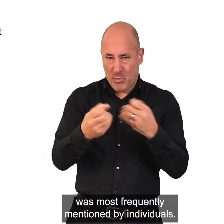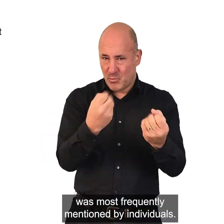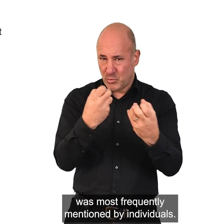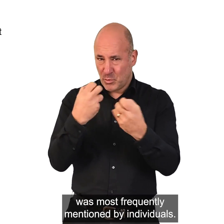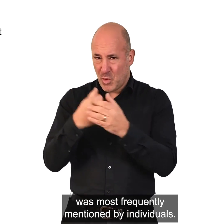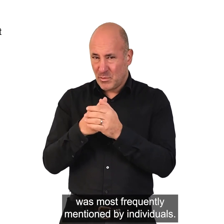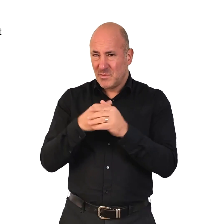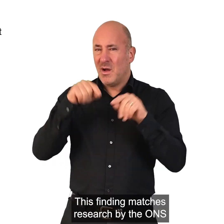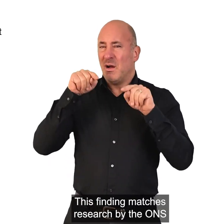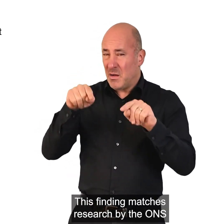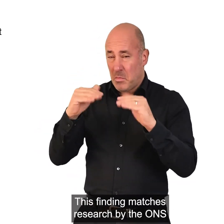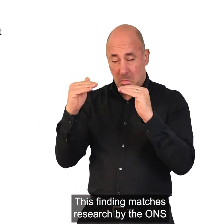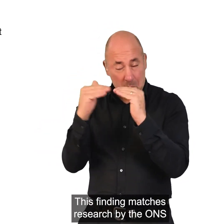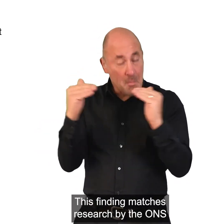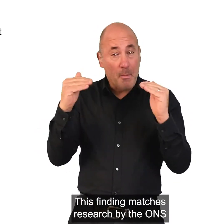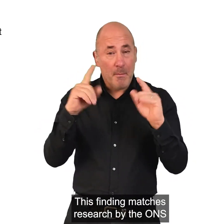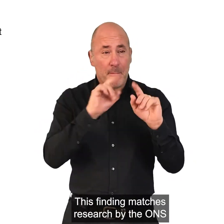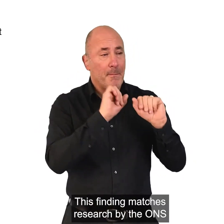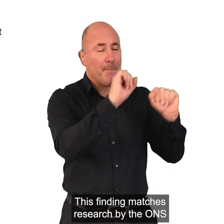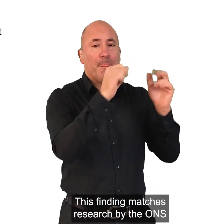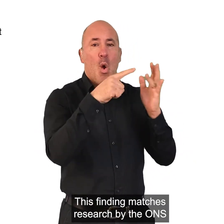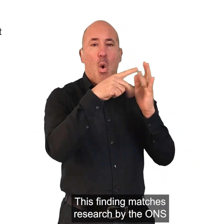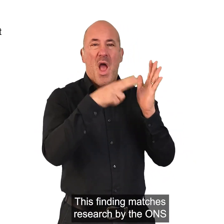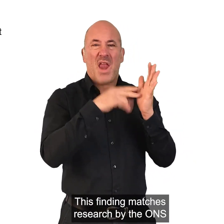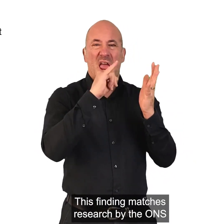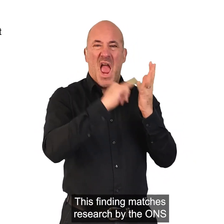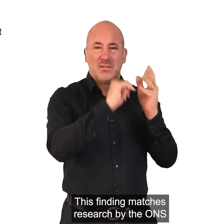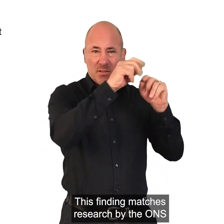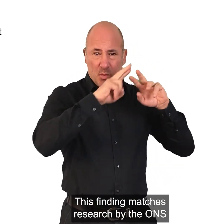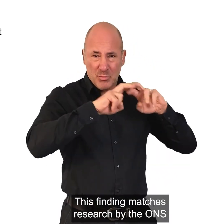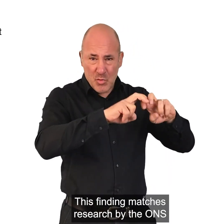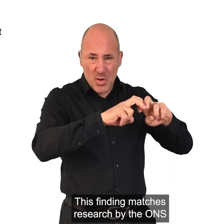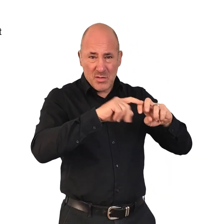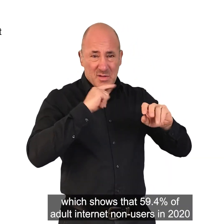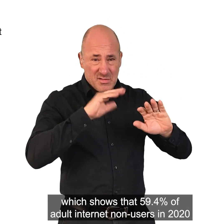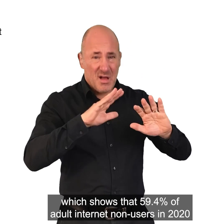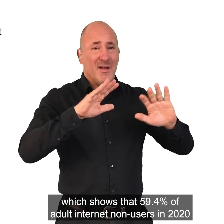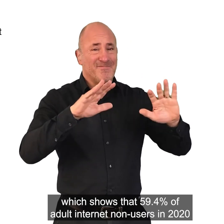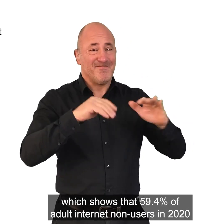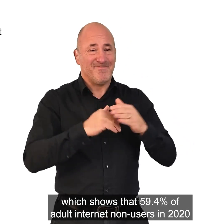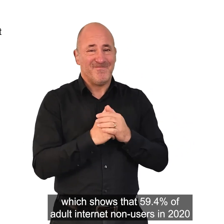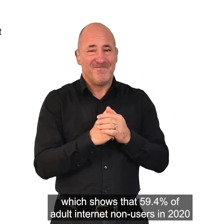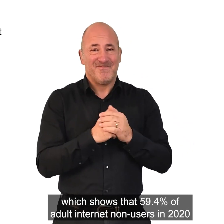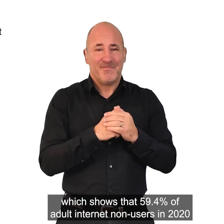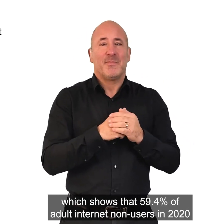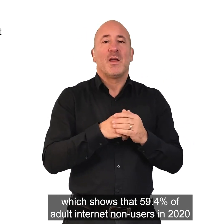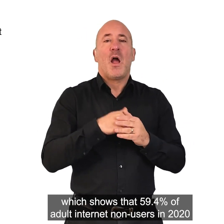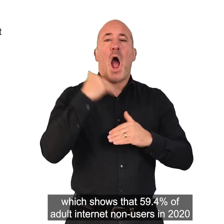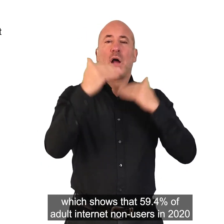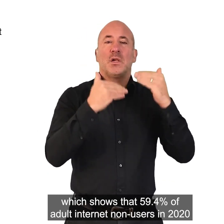was most frequently mentioned by individuals. This finding matches research by the ONS, which shows that 59.4% of